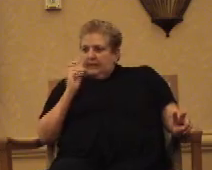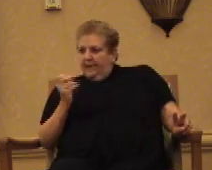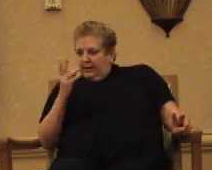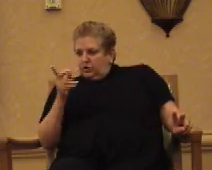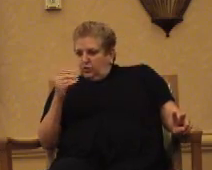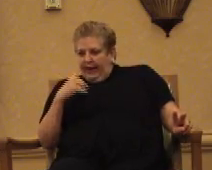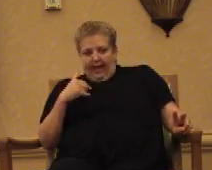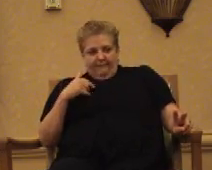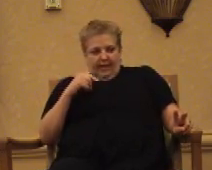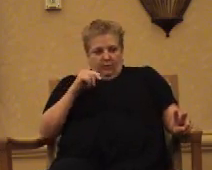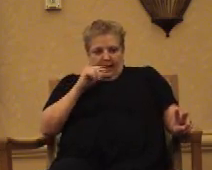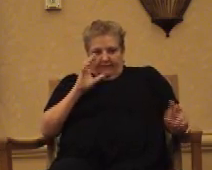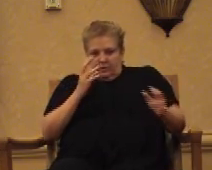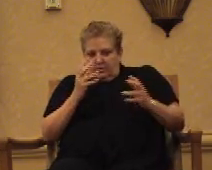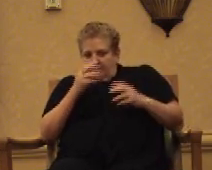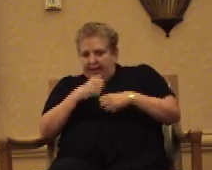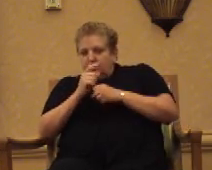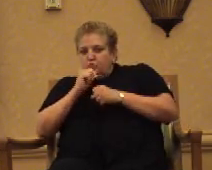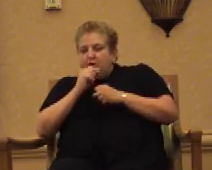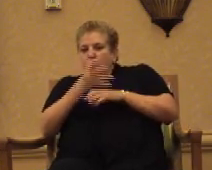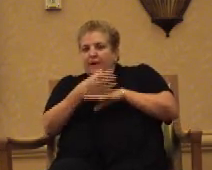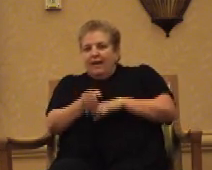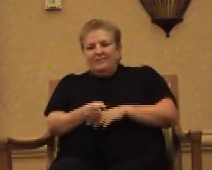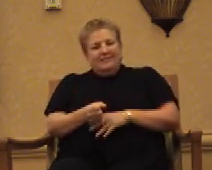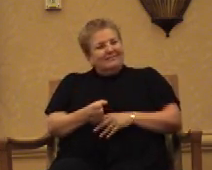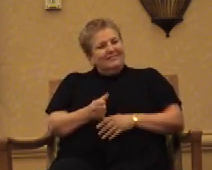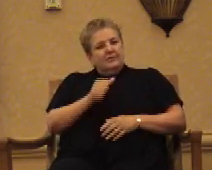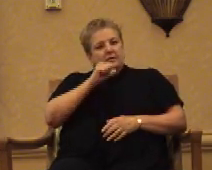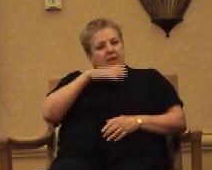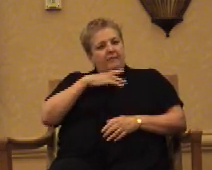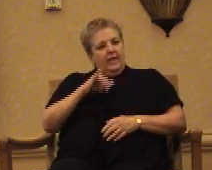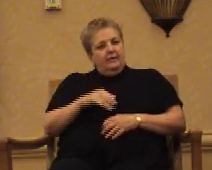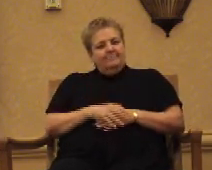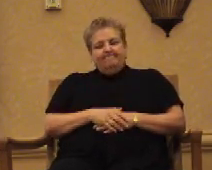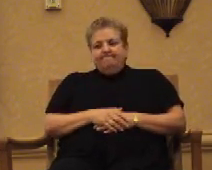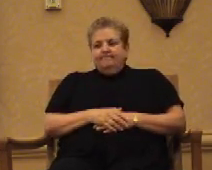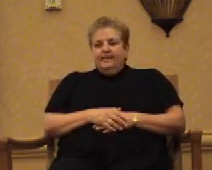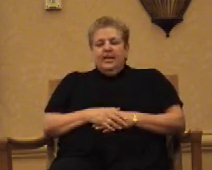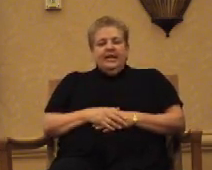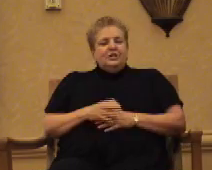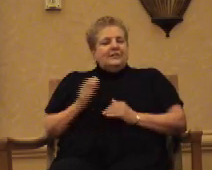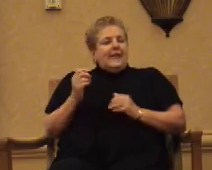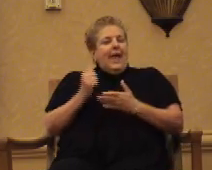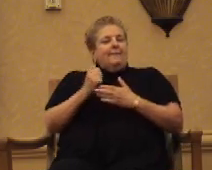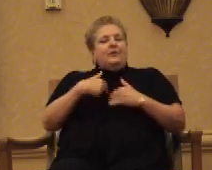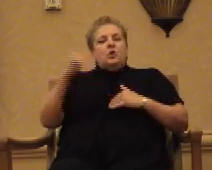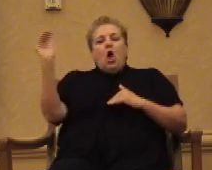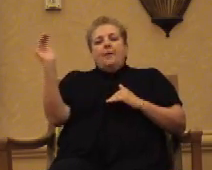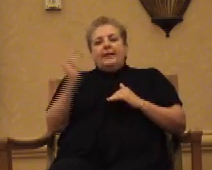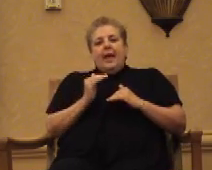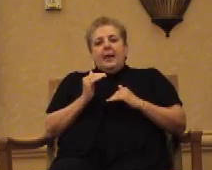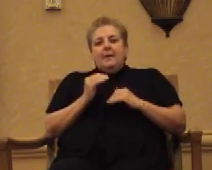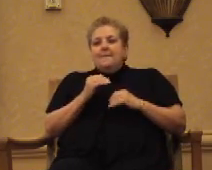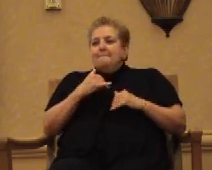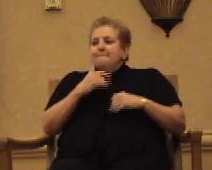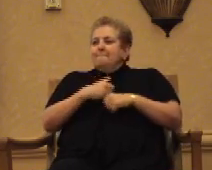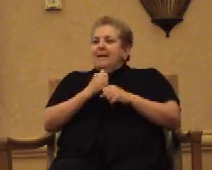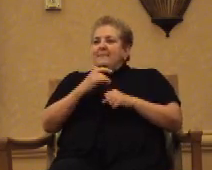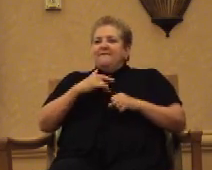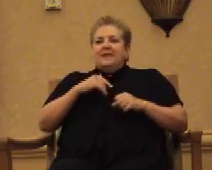And it wasn't looking to fight with you, it let me be with you. It just toned me down, it took away my fear of you. I don't know to this day what I thought